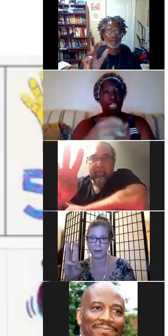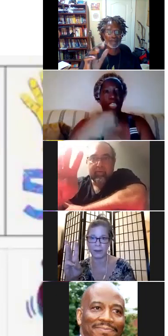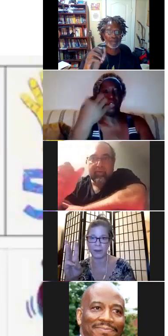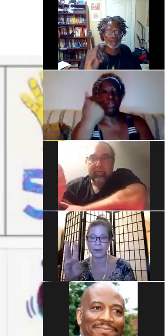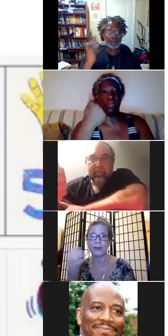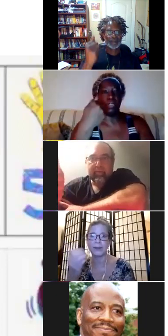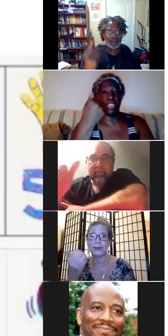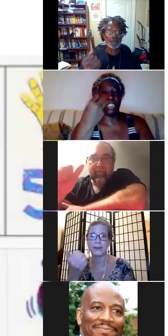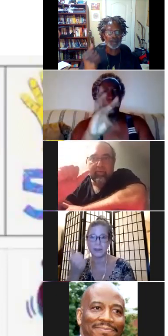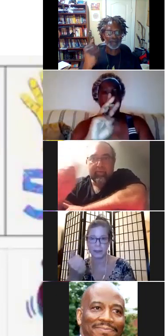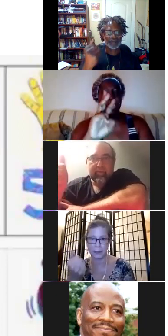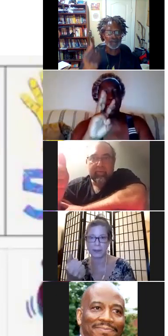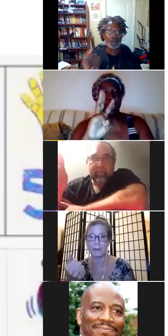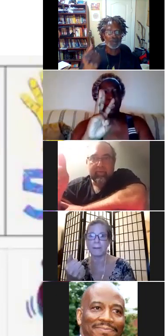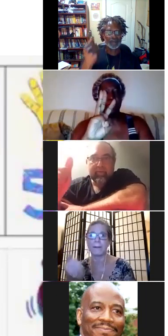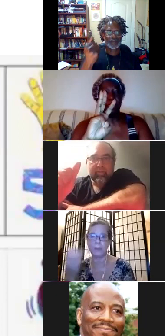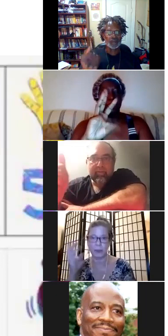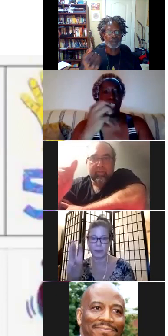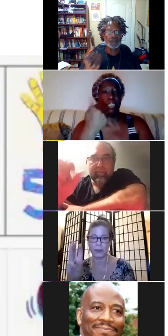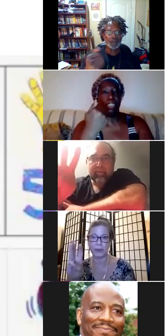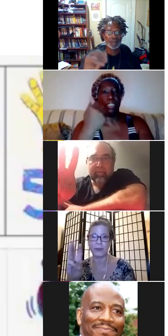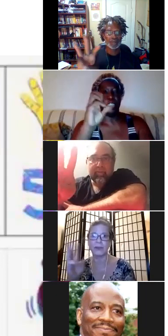out. So 16,